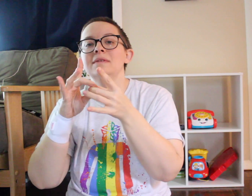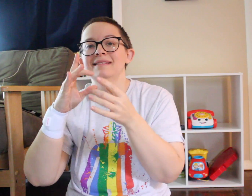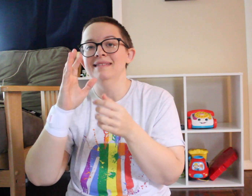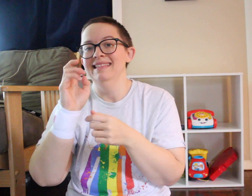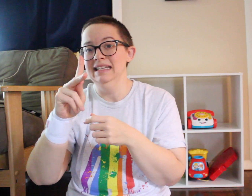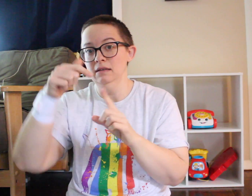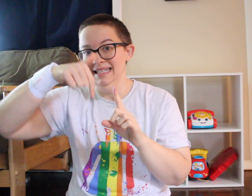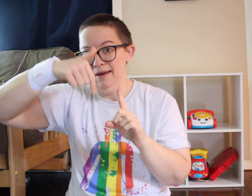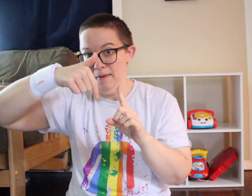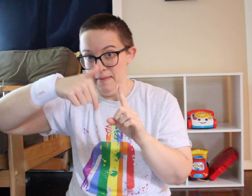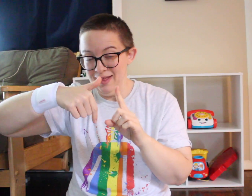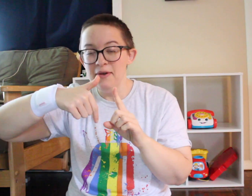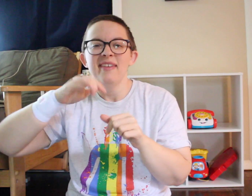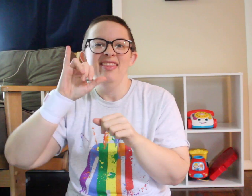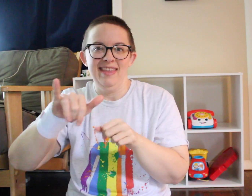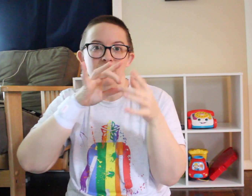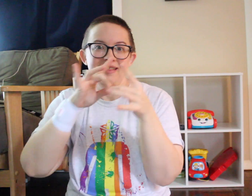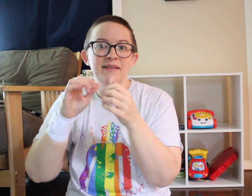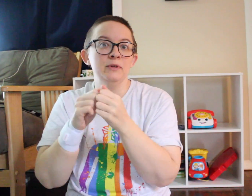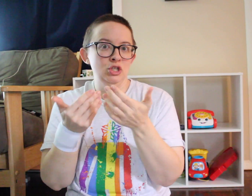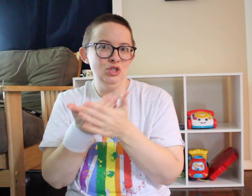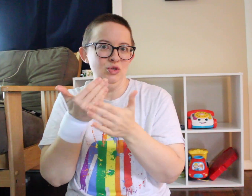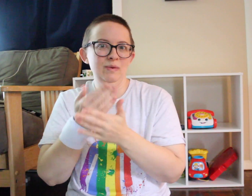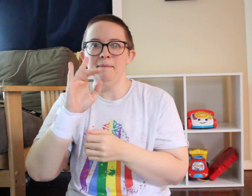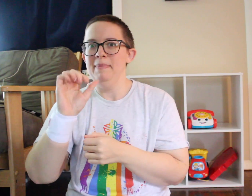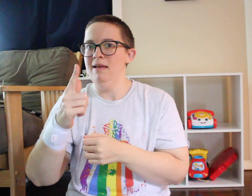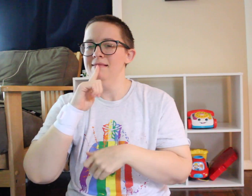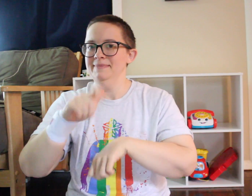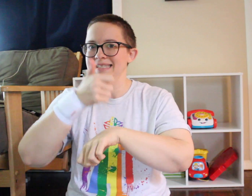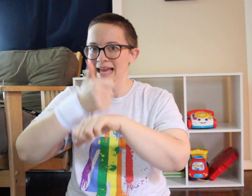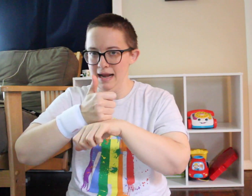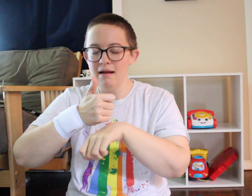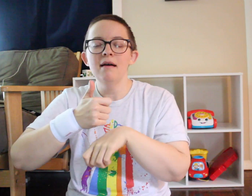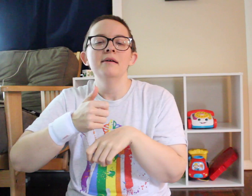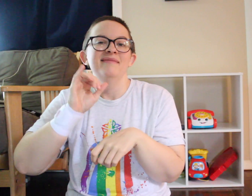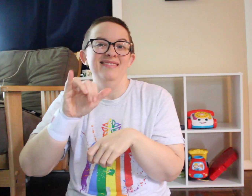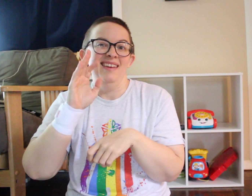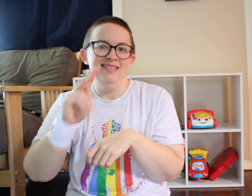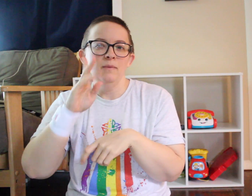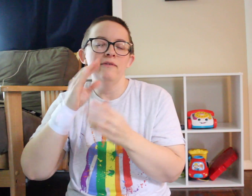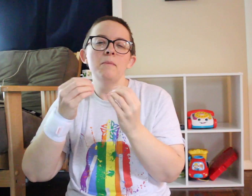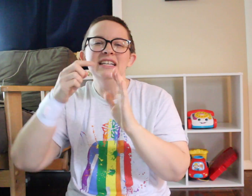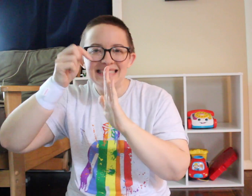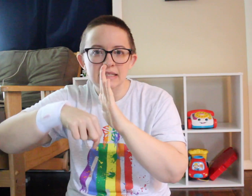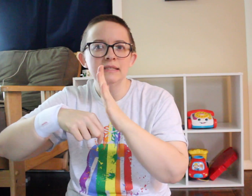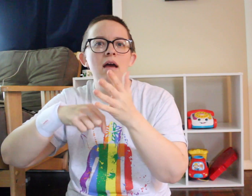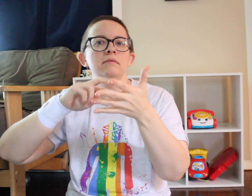I'm actually going to link down below. That's going to link to our new blog I'm setting up. And that's just going to have